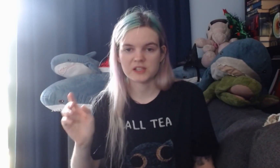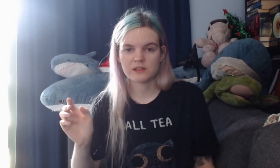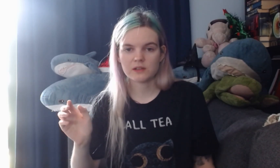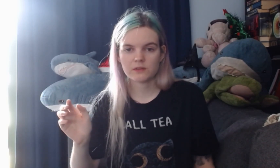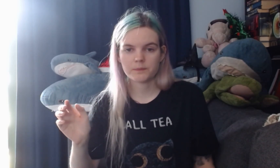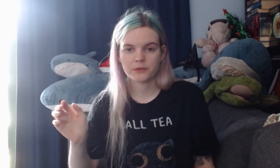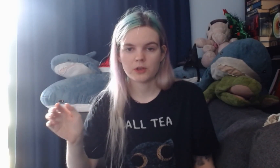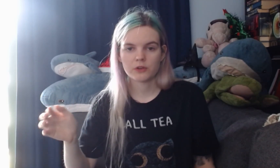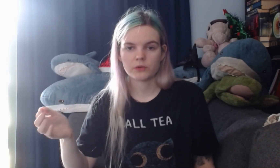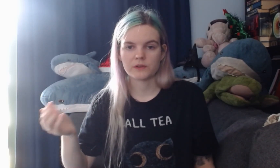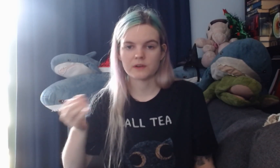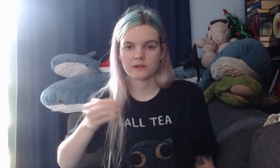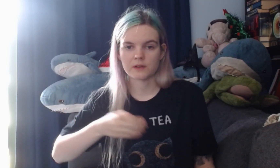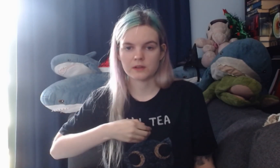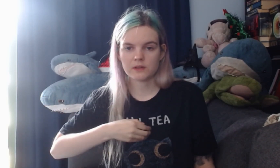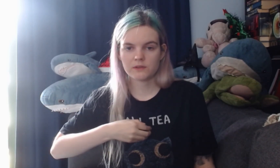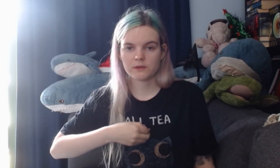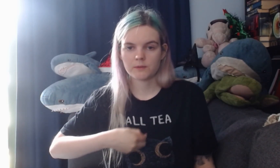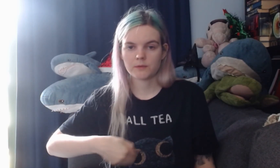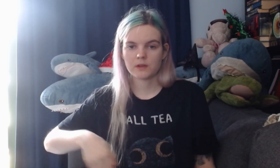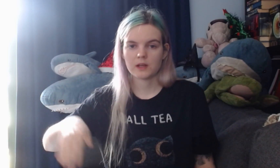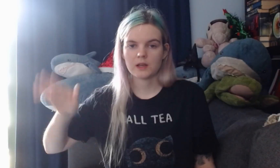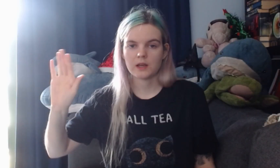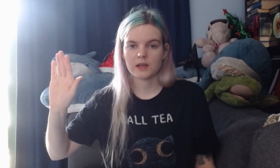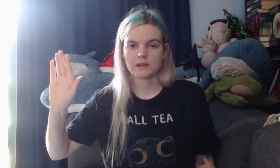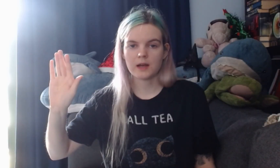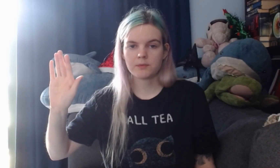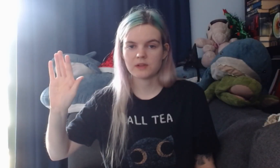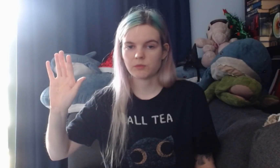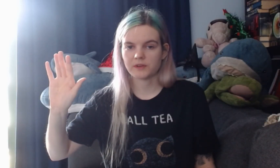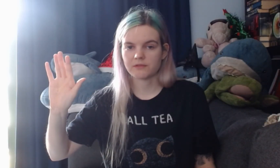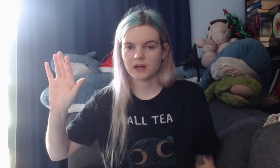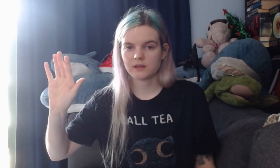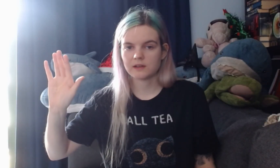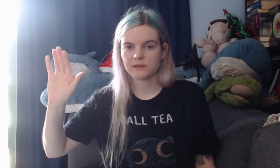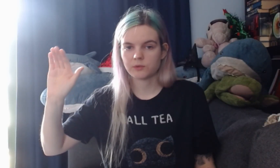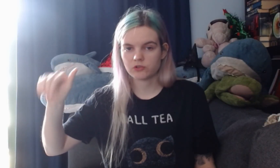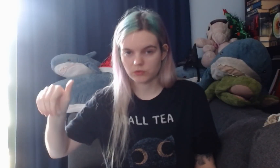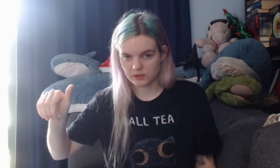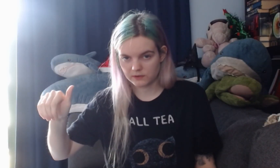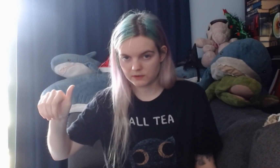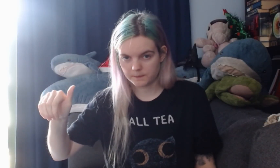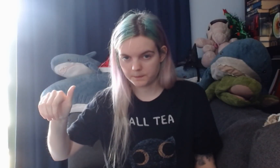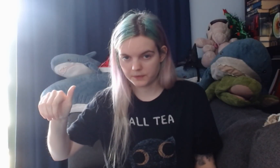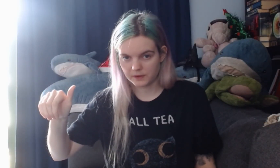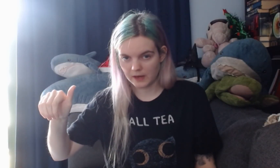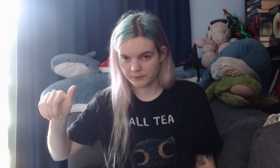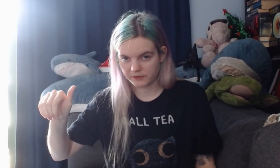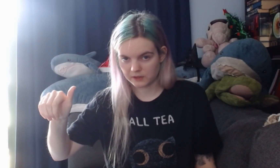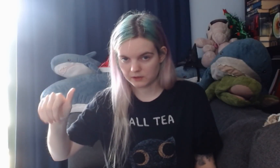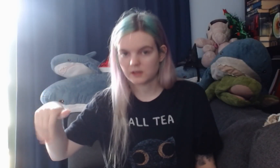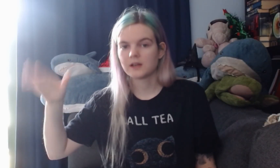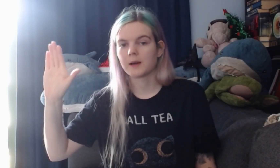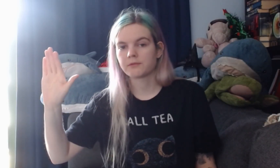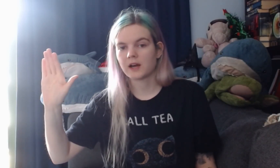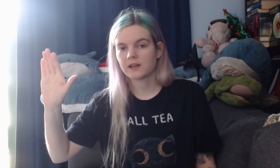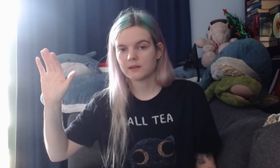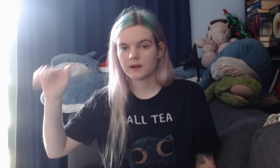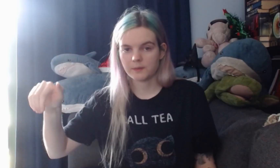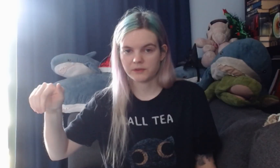did. So he started like this, hand up, that was I'm fine, and then he switched to this, I'm sick. I'm fine, I'm sick.